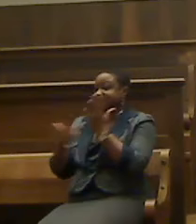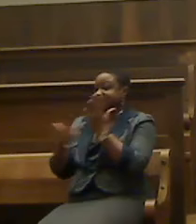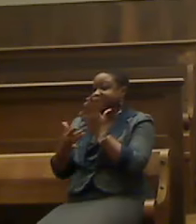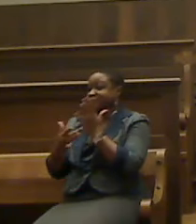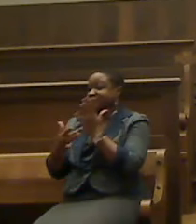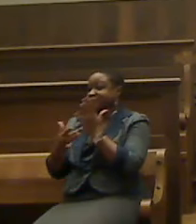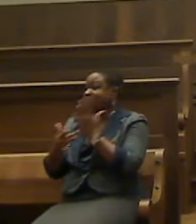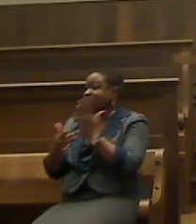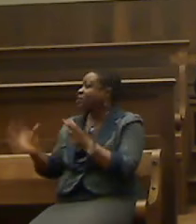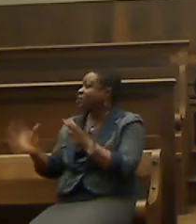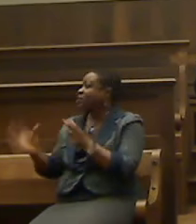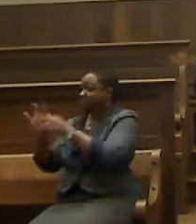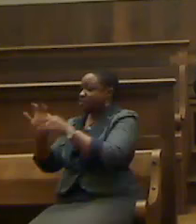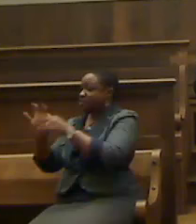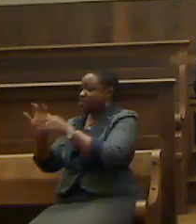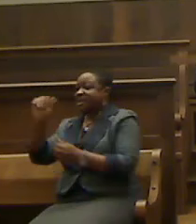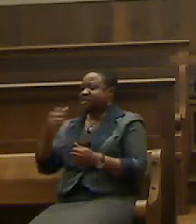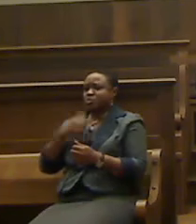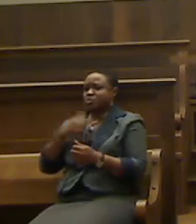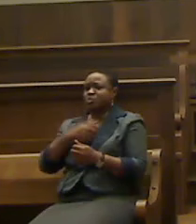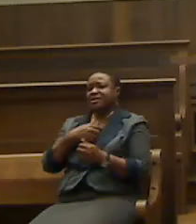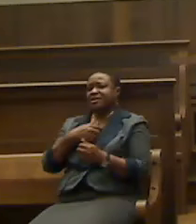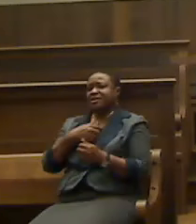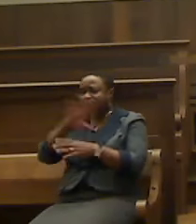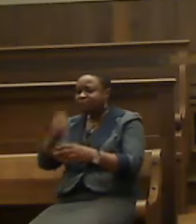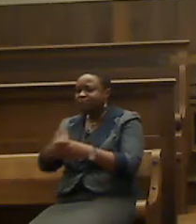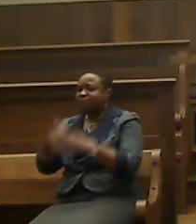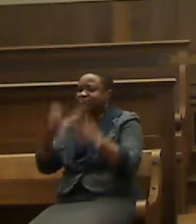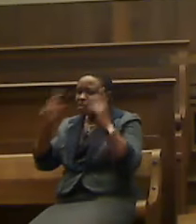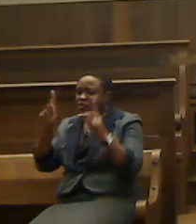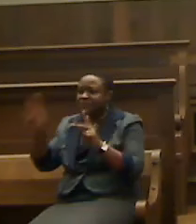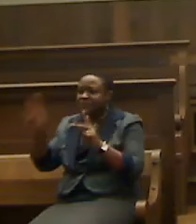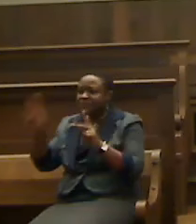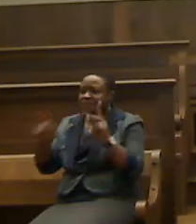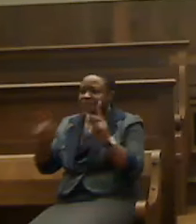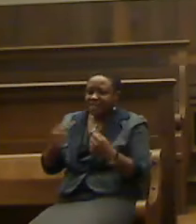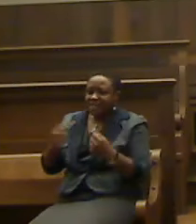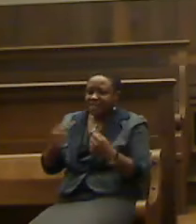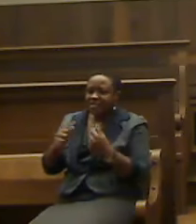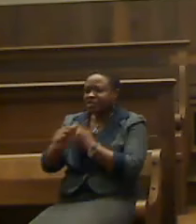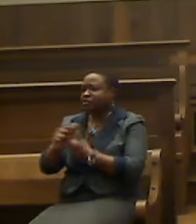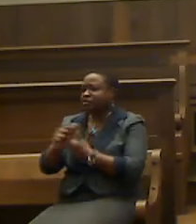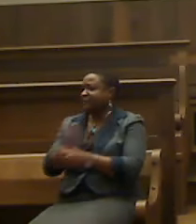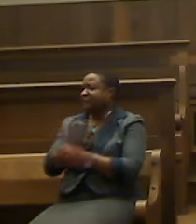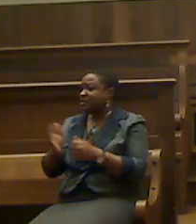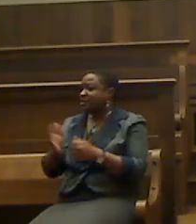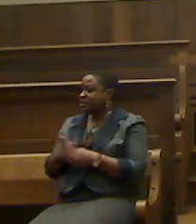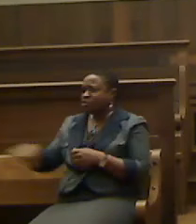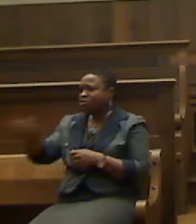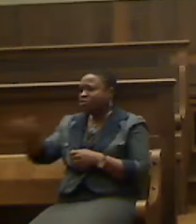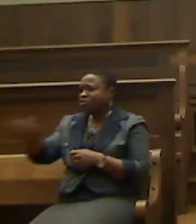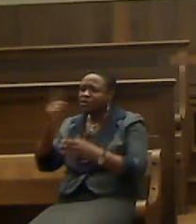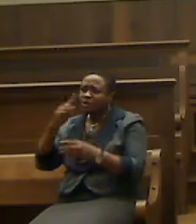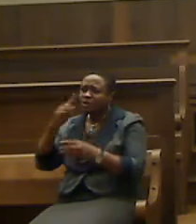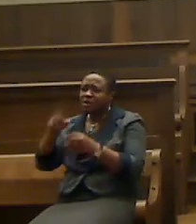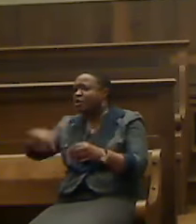a very big presence in educating people about the health dangers. And you've probably heard of another group that has a